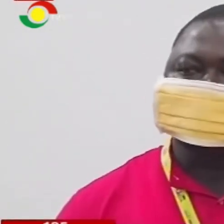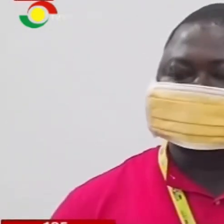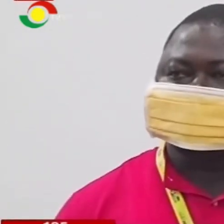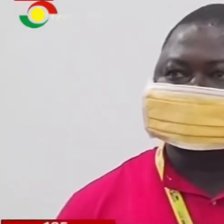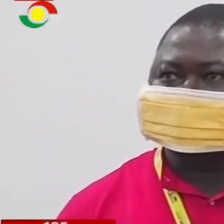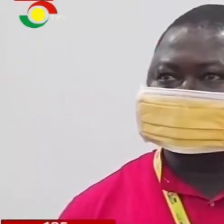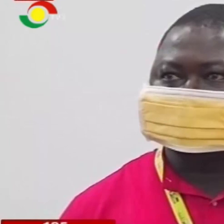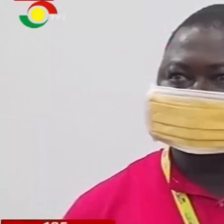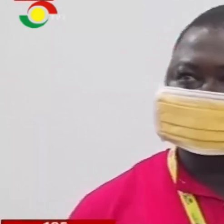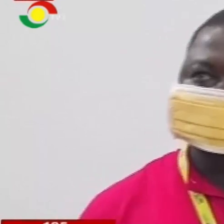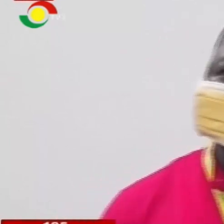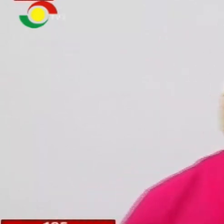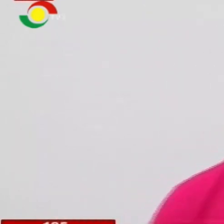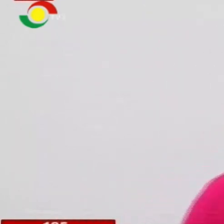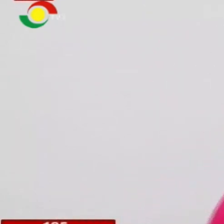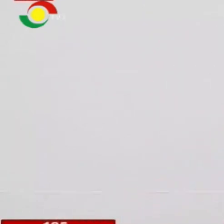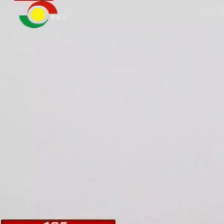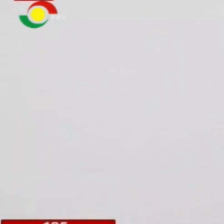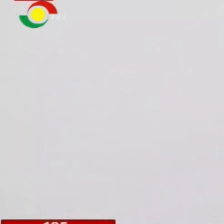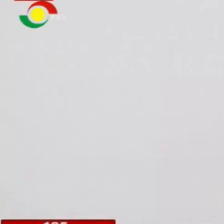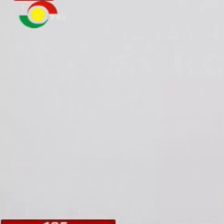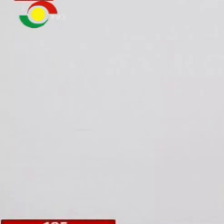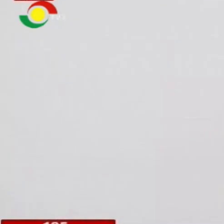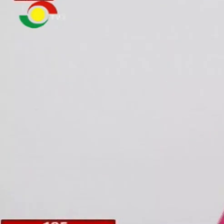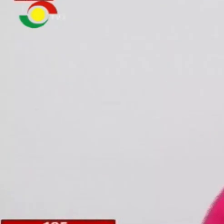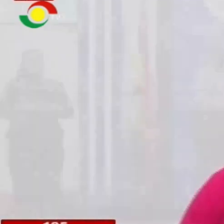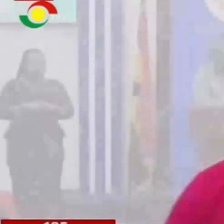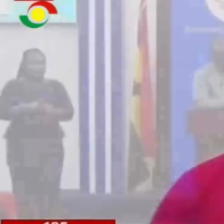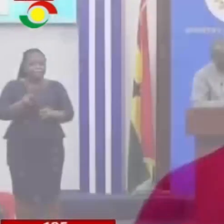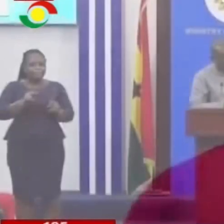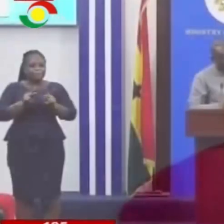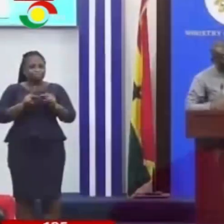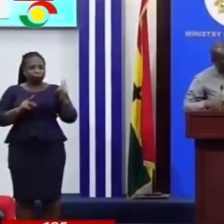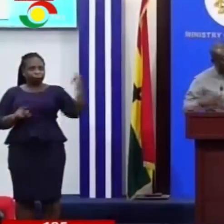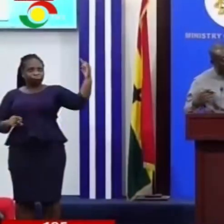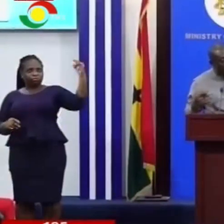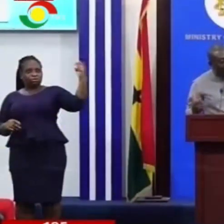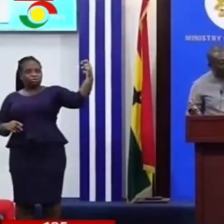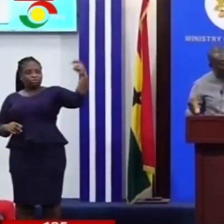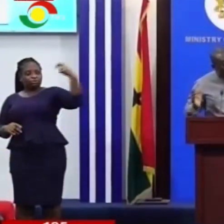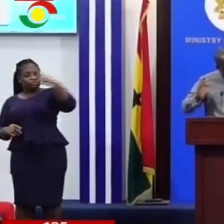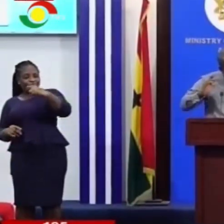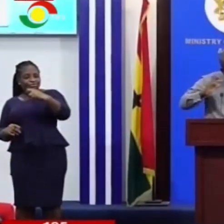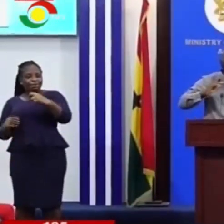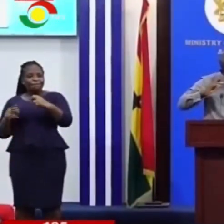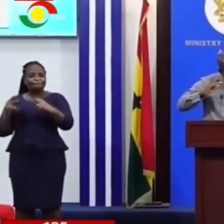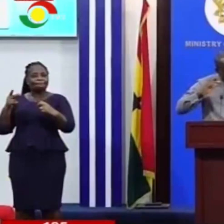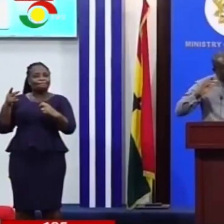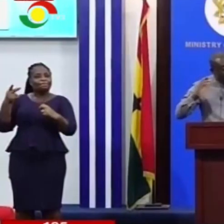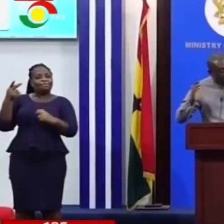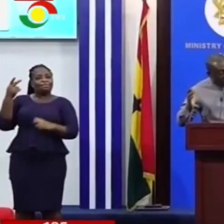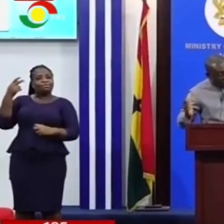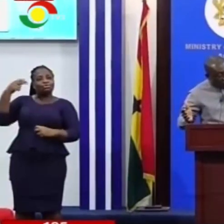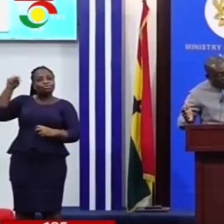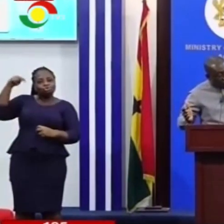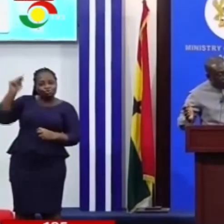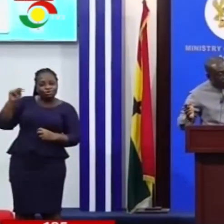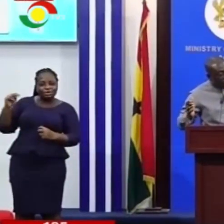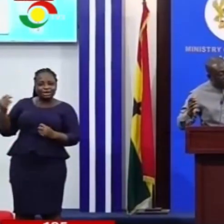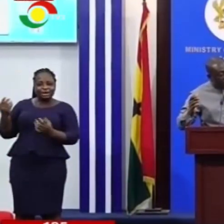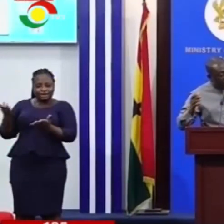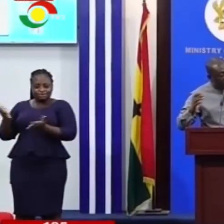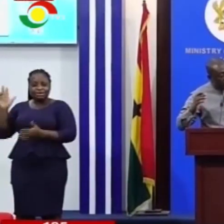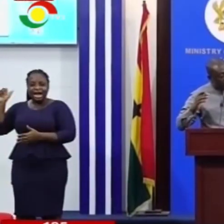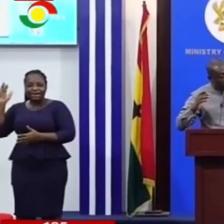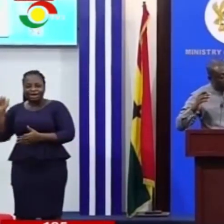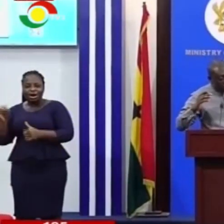also, and see, to say, almost if he baby a bank crying, no, did that one when I saw him person more quiet, yam or man